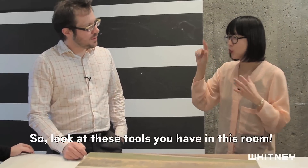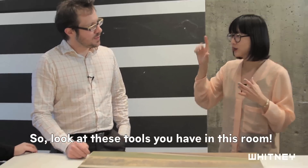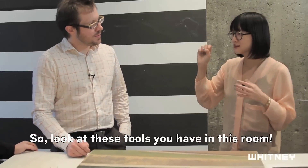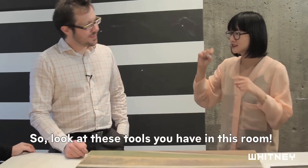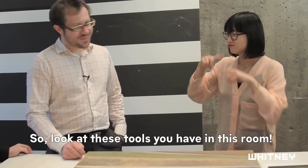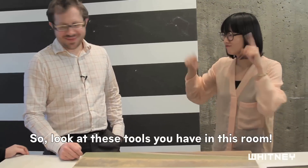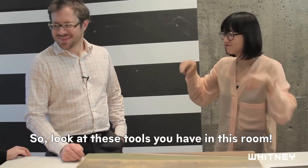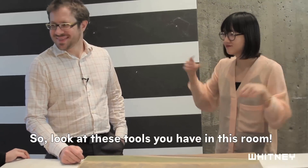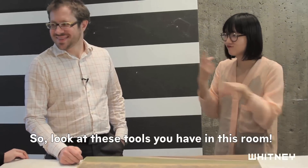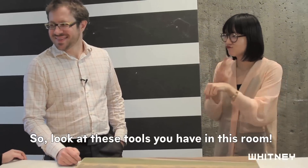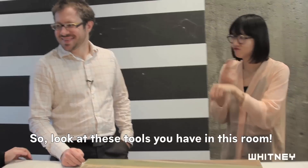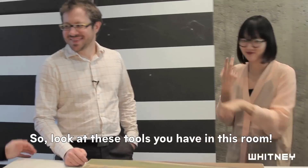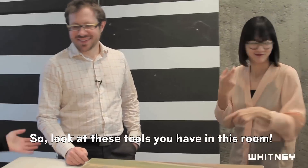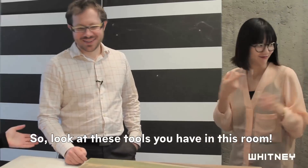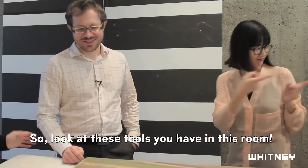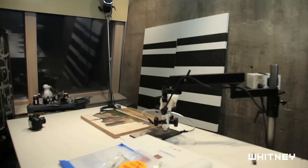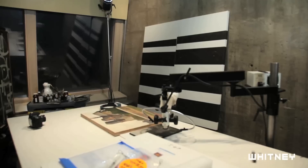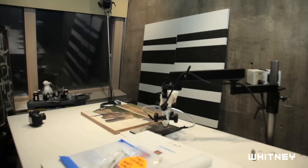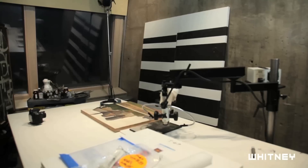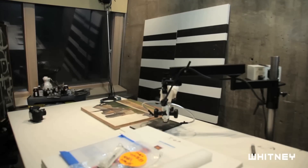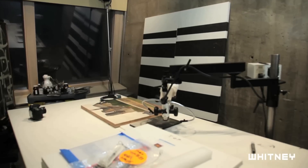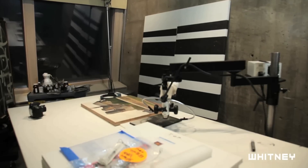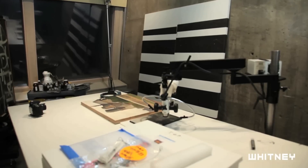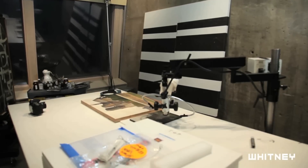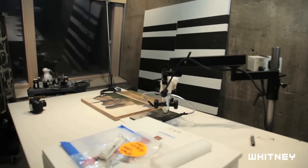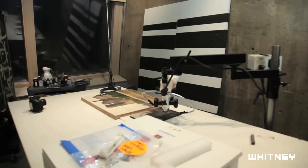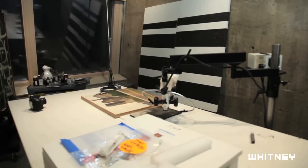Thank look at these tools you have in this room.